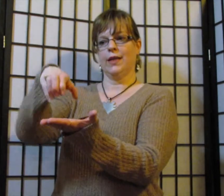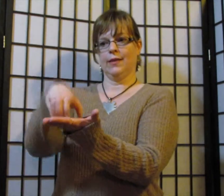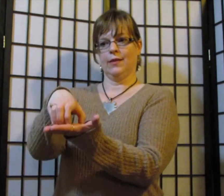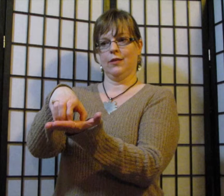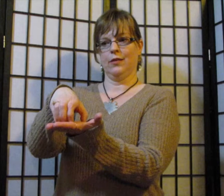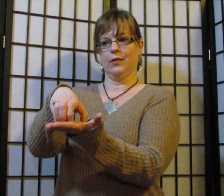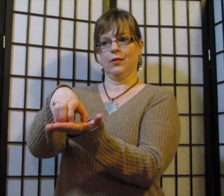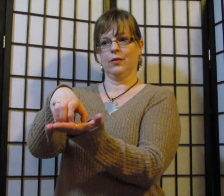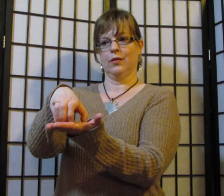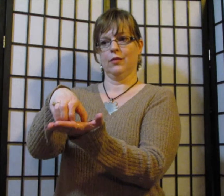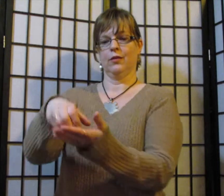Cookies.